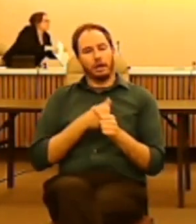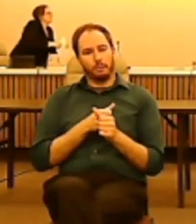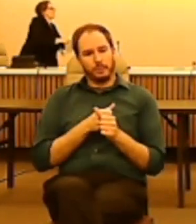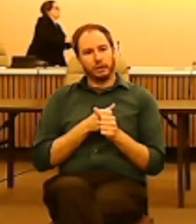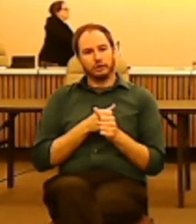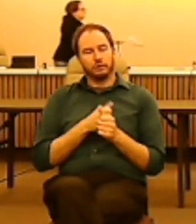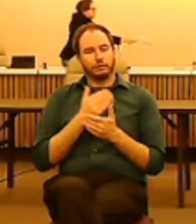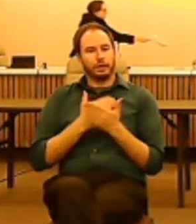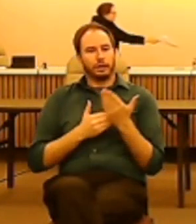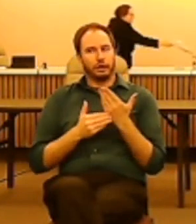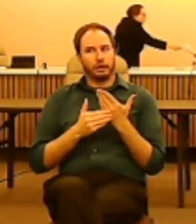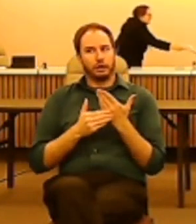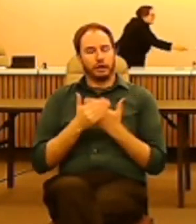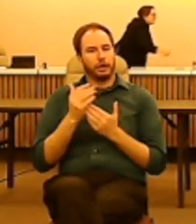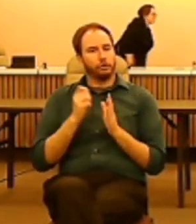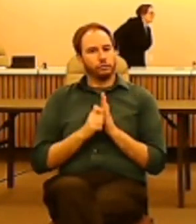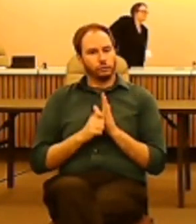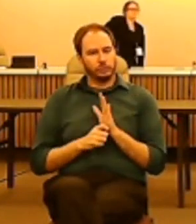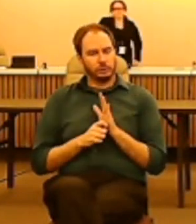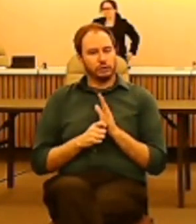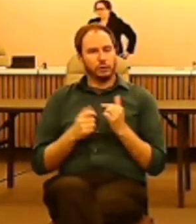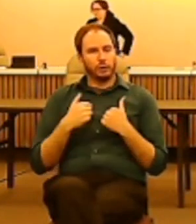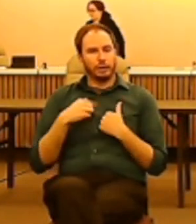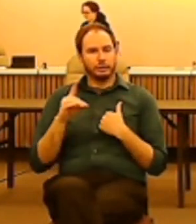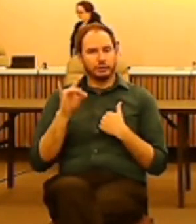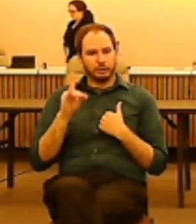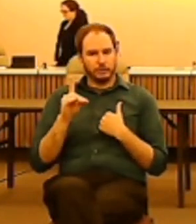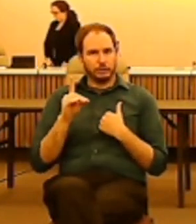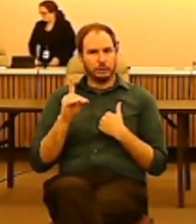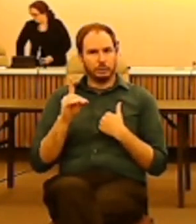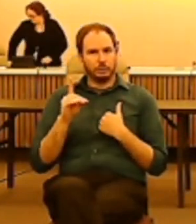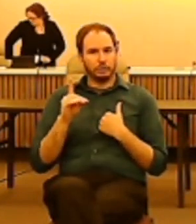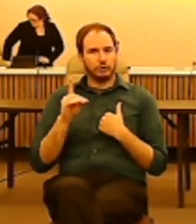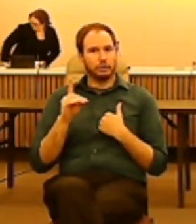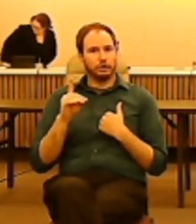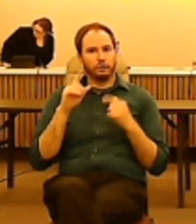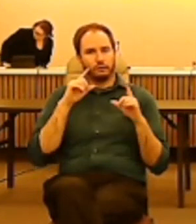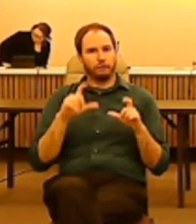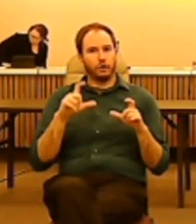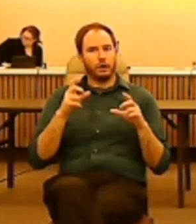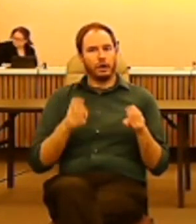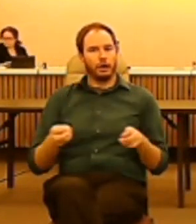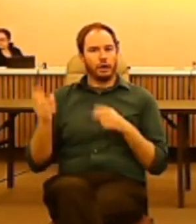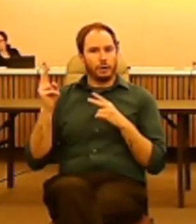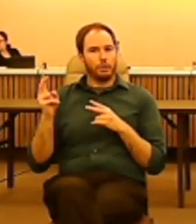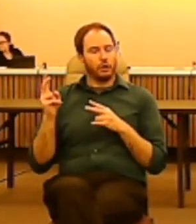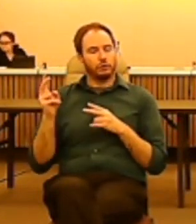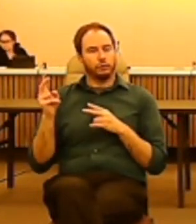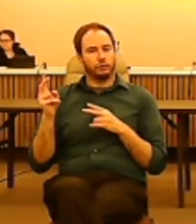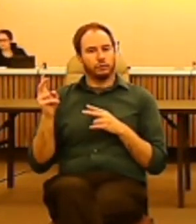with handwritten, and I did photograph and upload it to